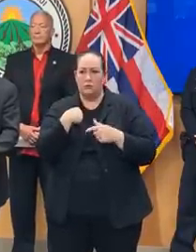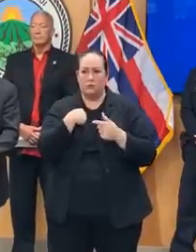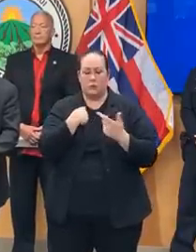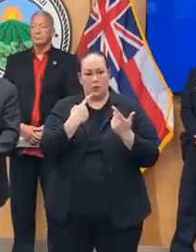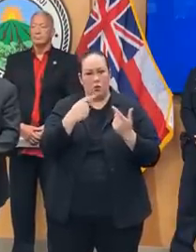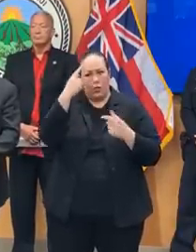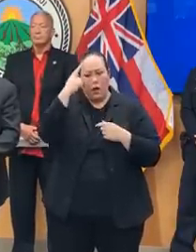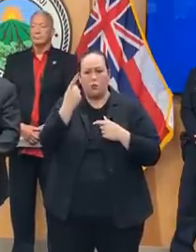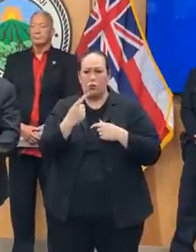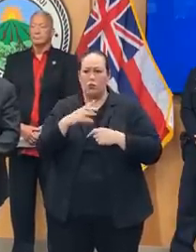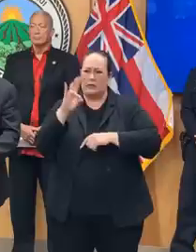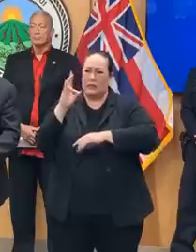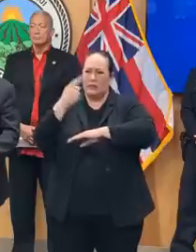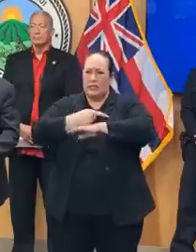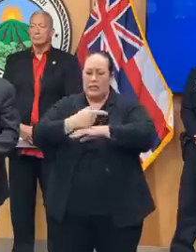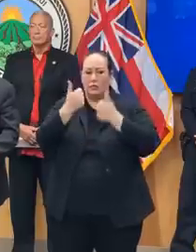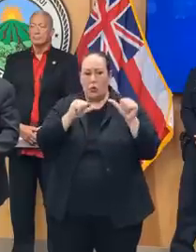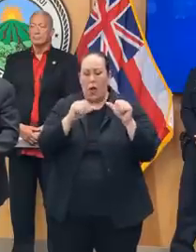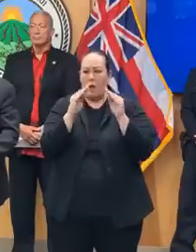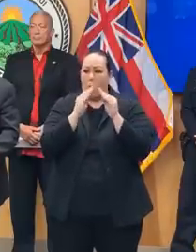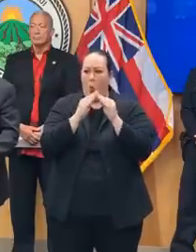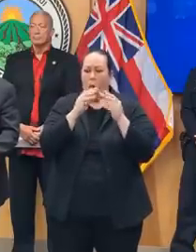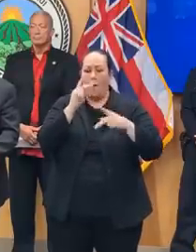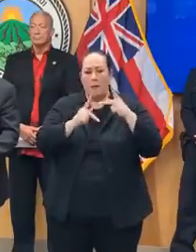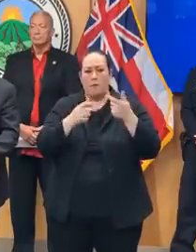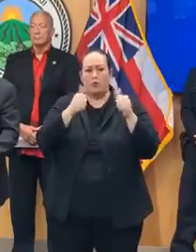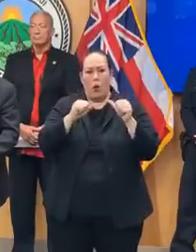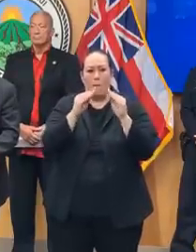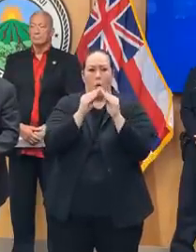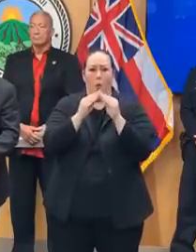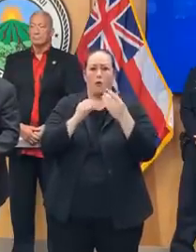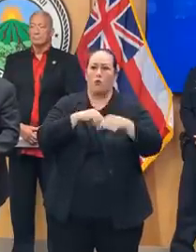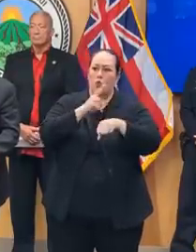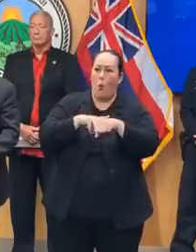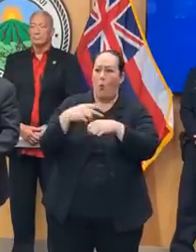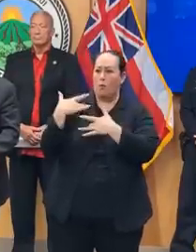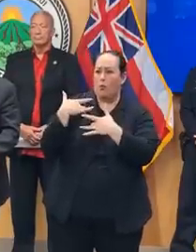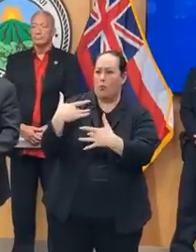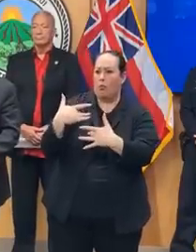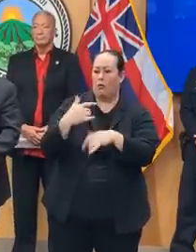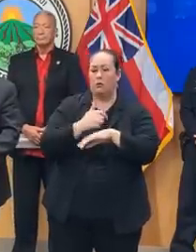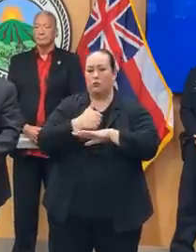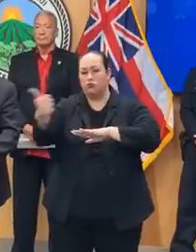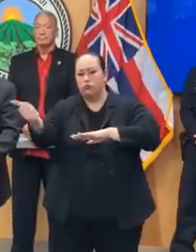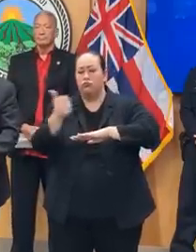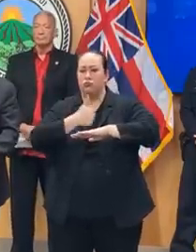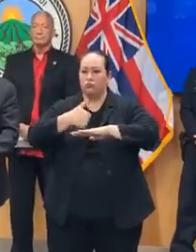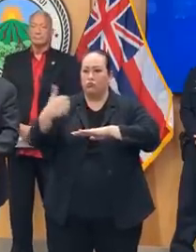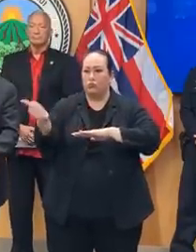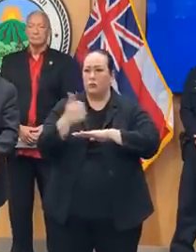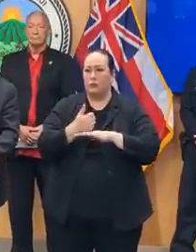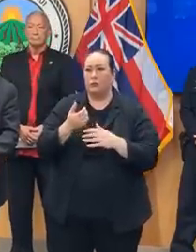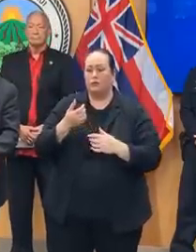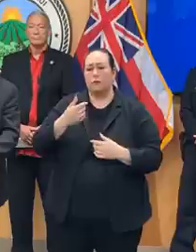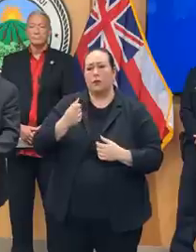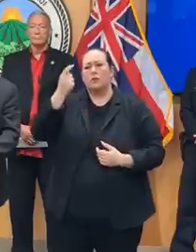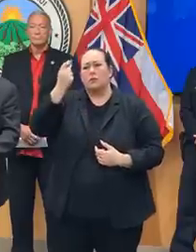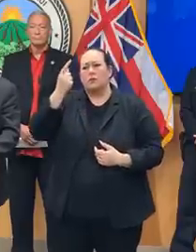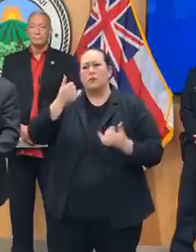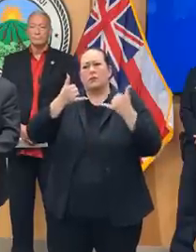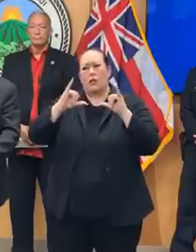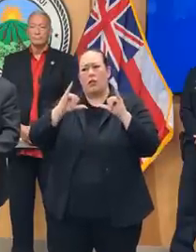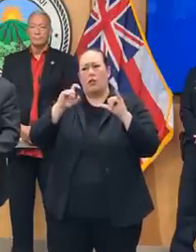begin to restore some psychological normalcy for people as they traveled. We still plead for people to go